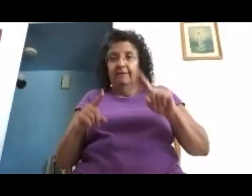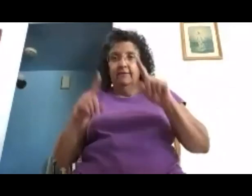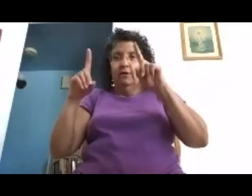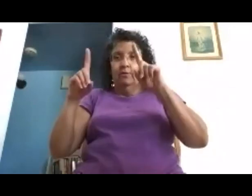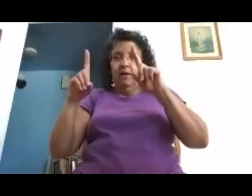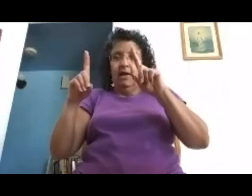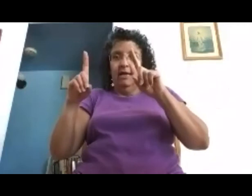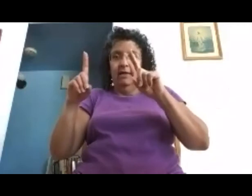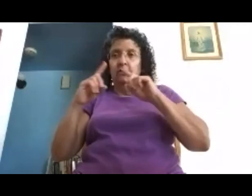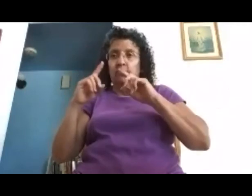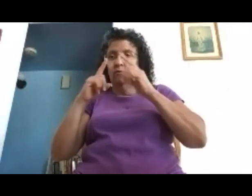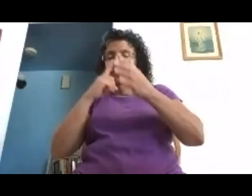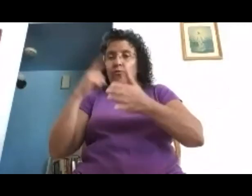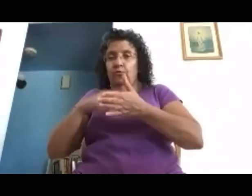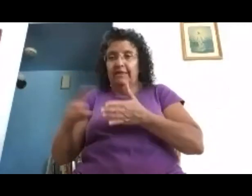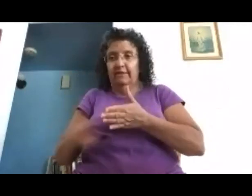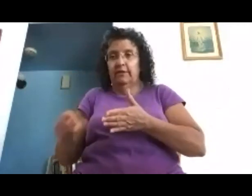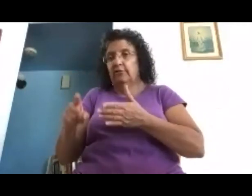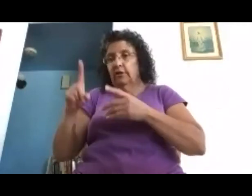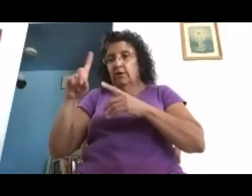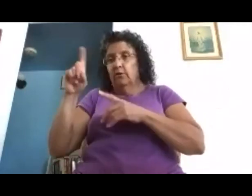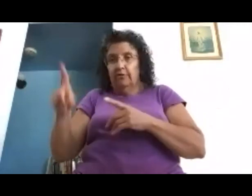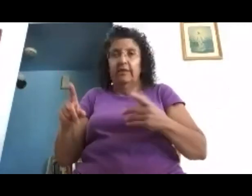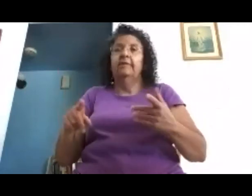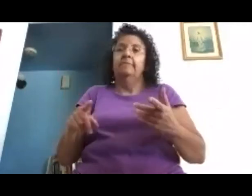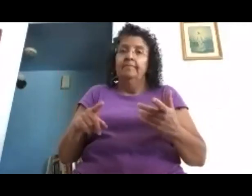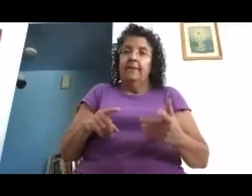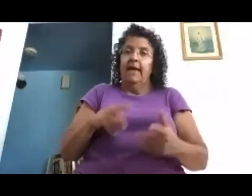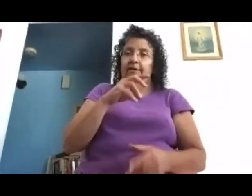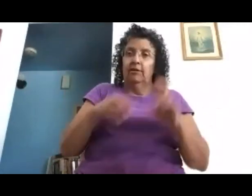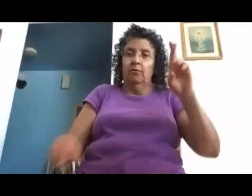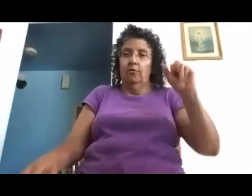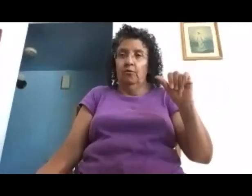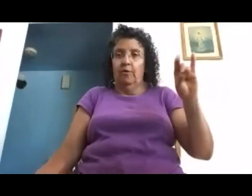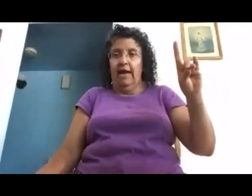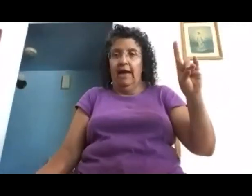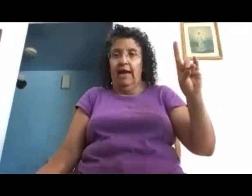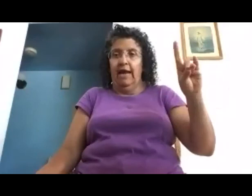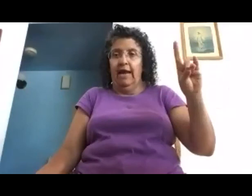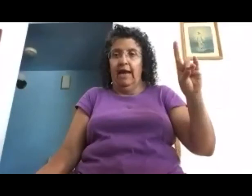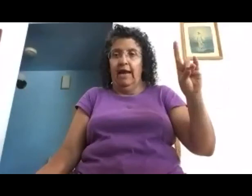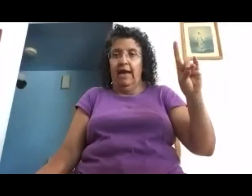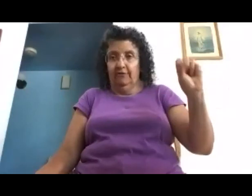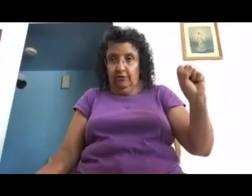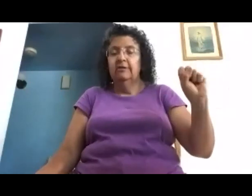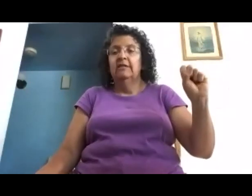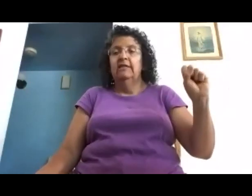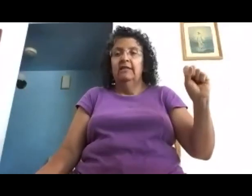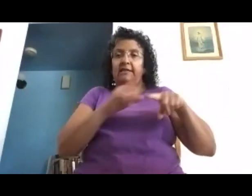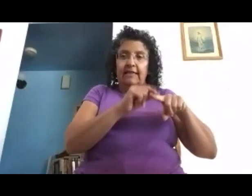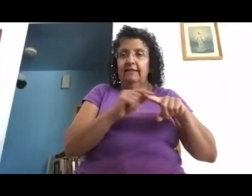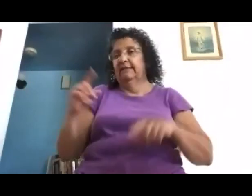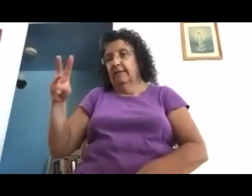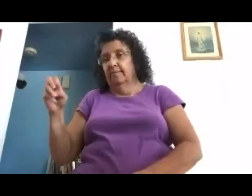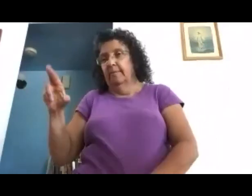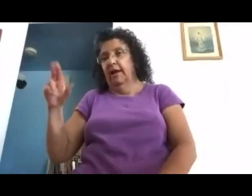having radish seeds instead of marigold seeds can help seeds sprout faster. There are lots more ways you